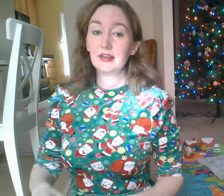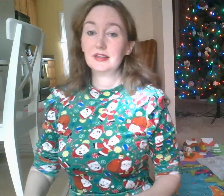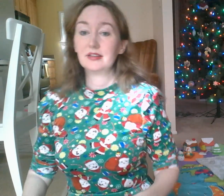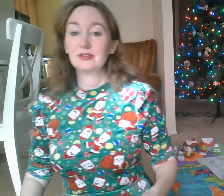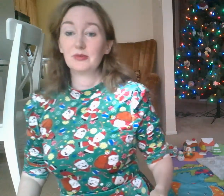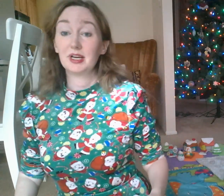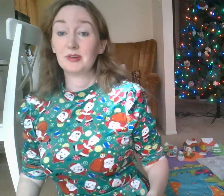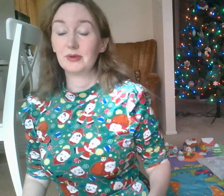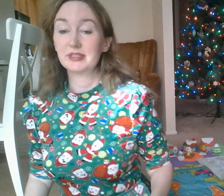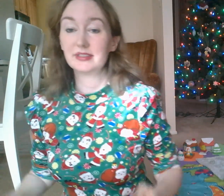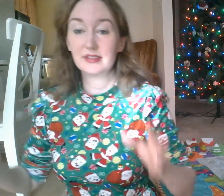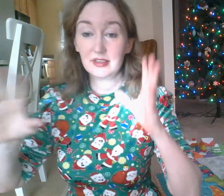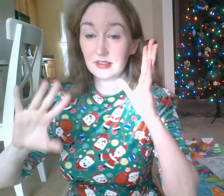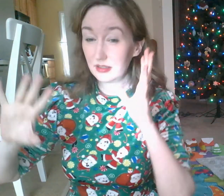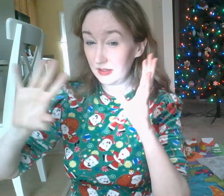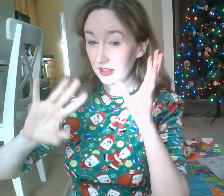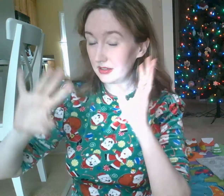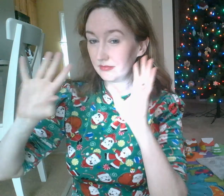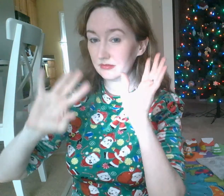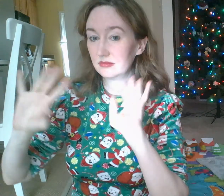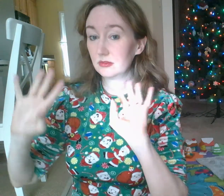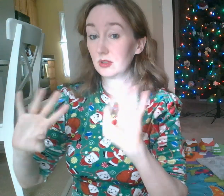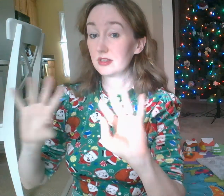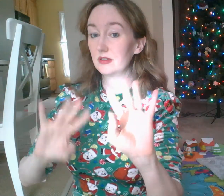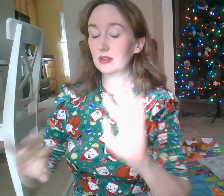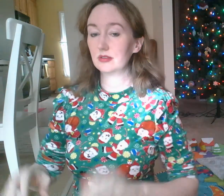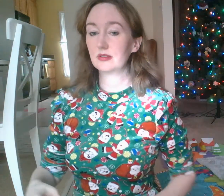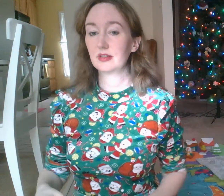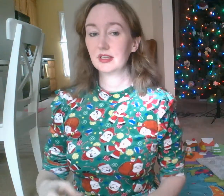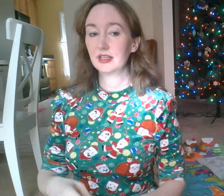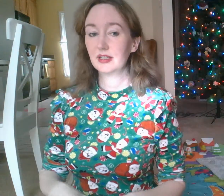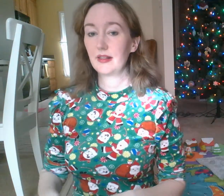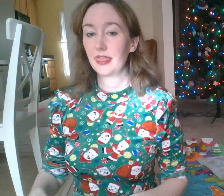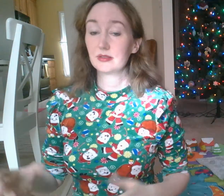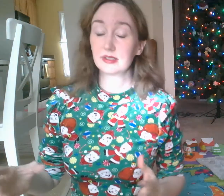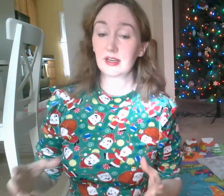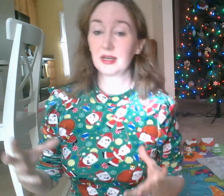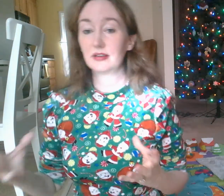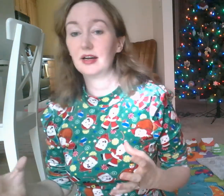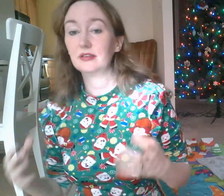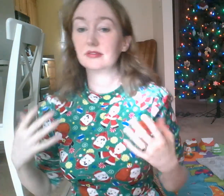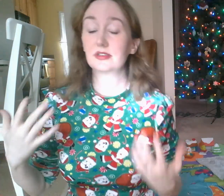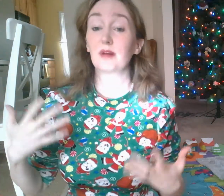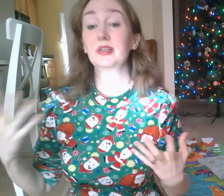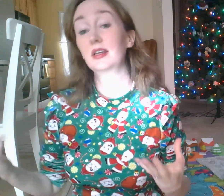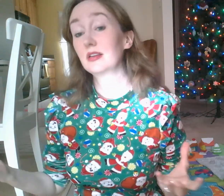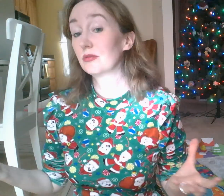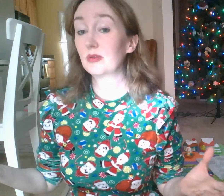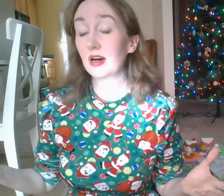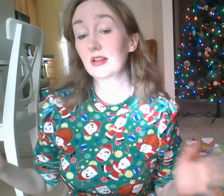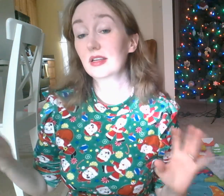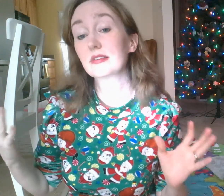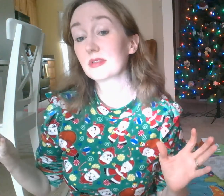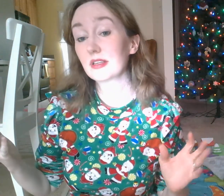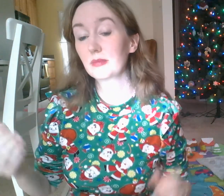And then I'll do it without my voice to see if it kind of works for you. Say I'm out shopping and I don't know what holiday someone